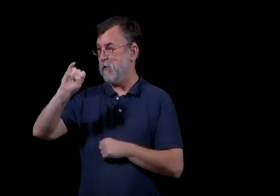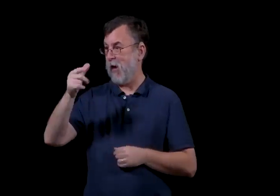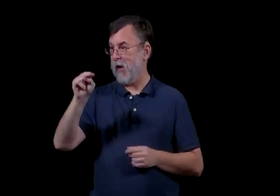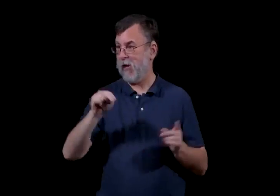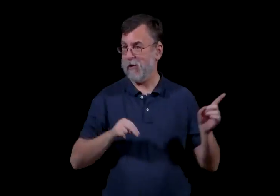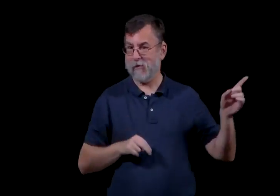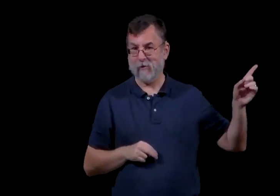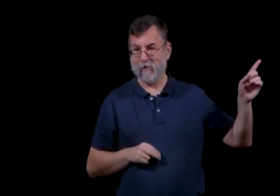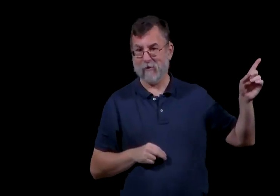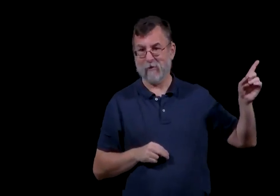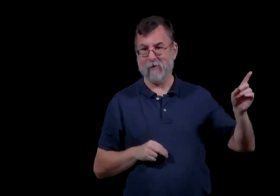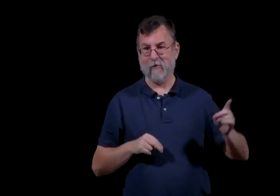So this is a church sign